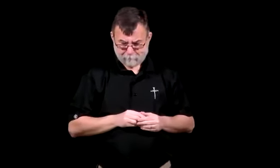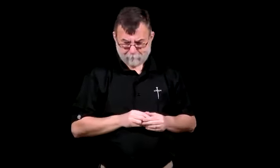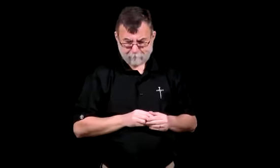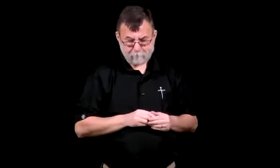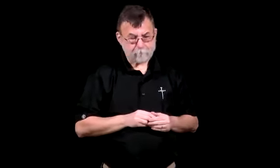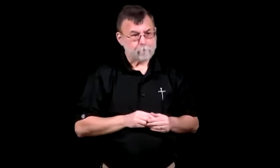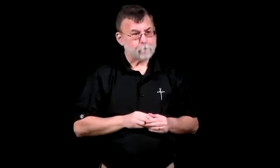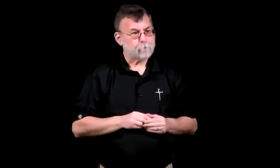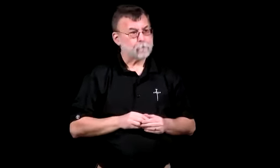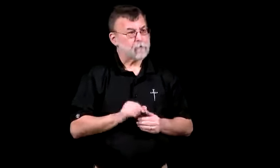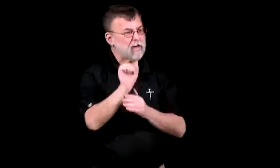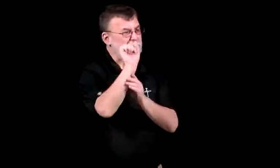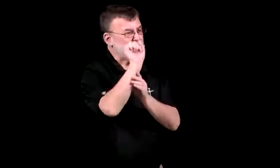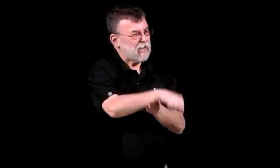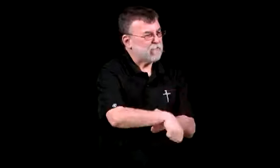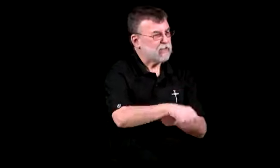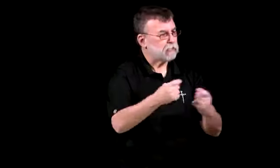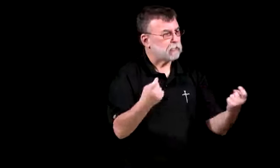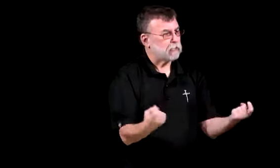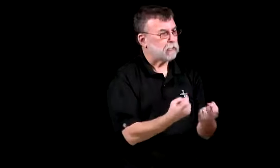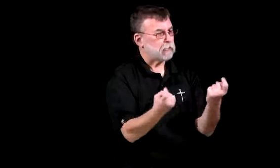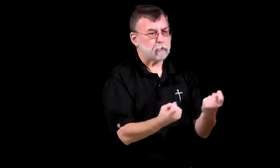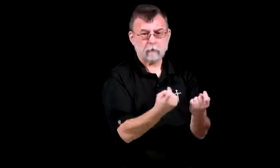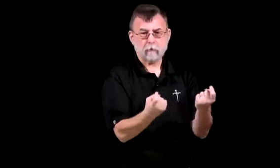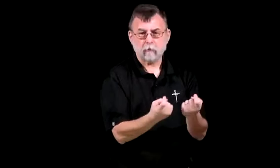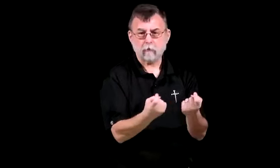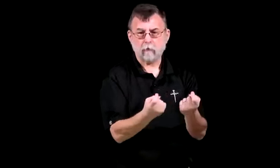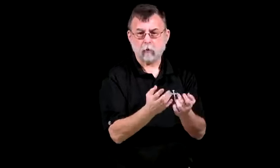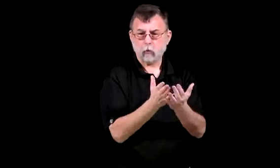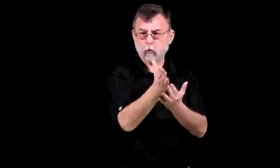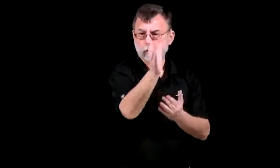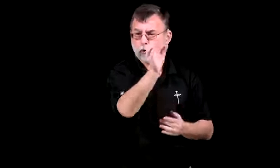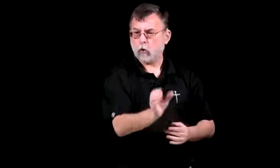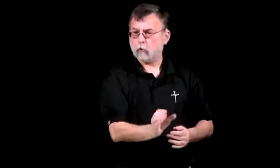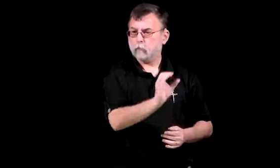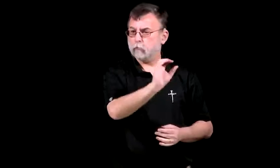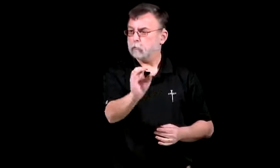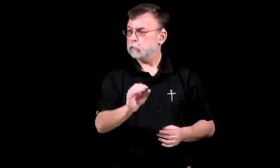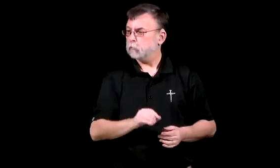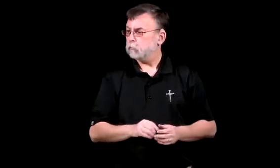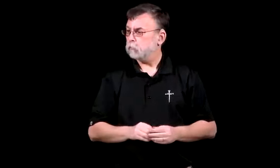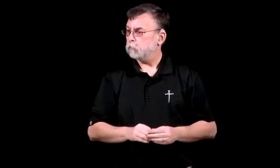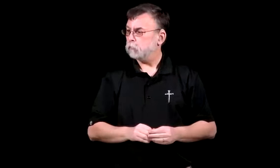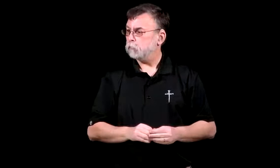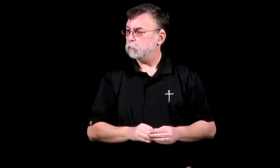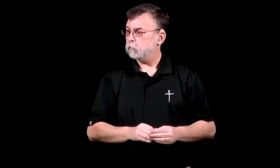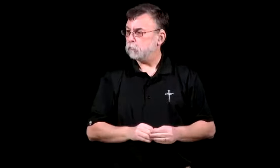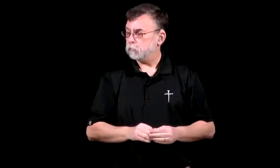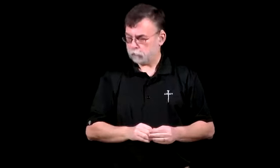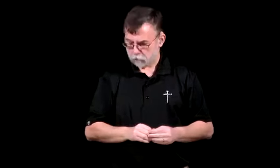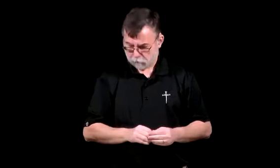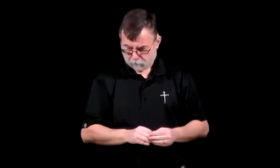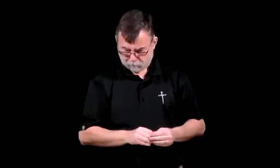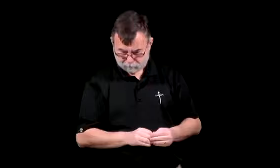of something that God did for us is he defeated sin through death on the cross.